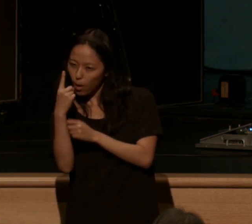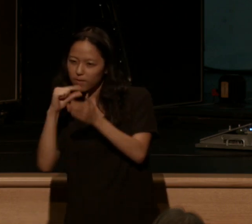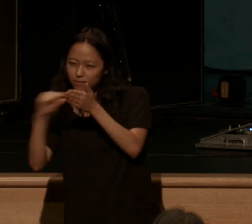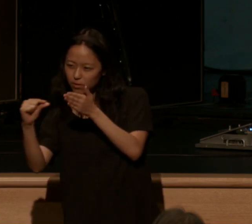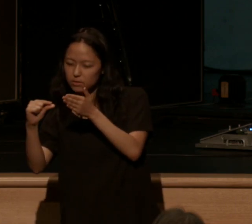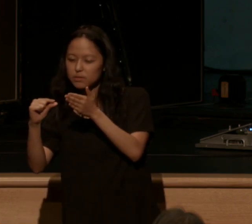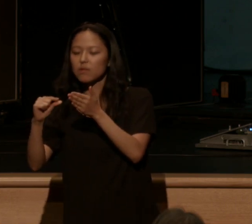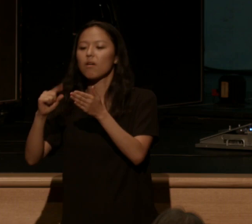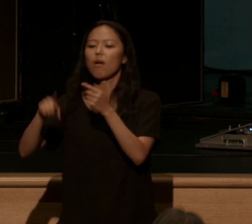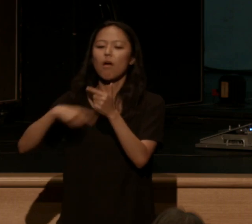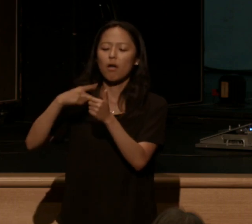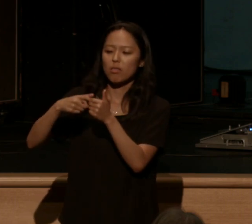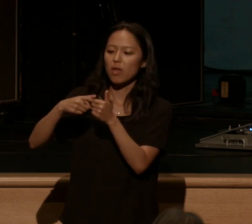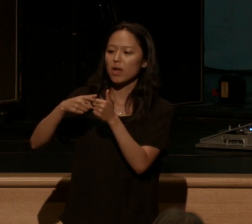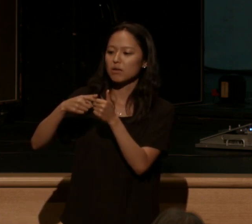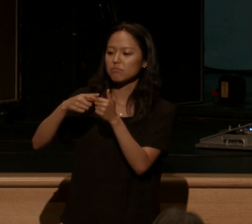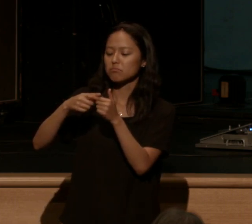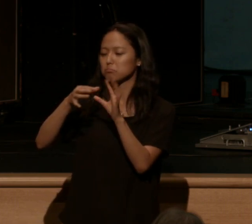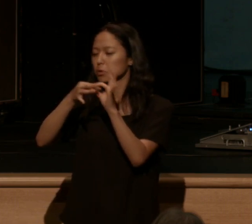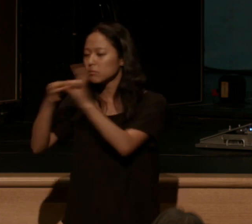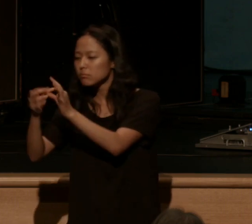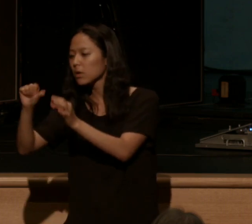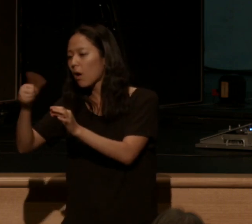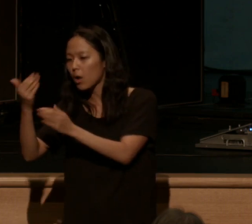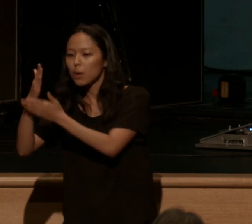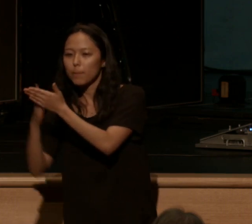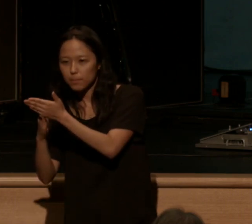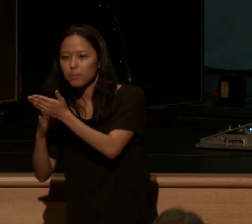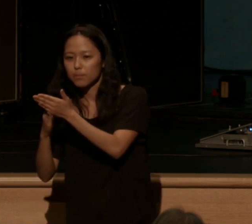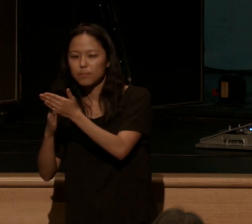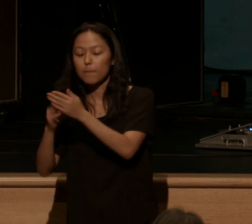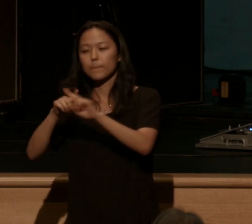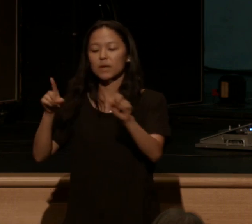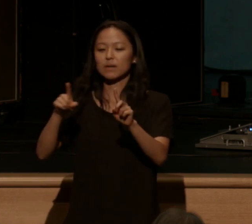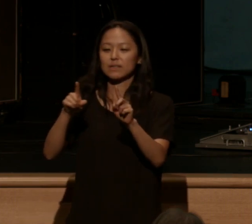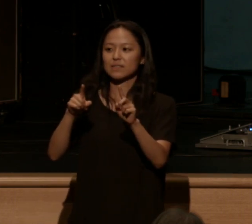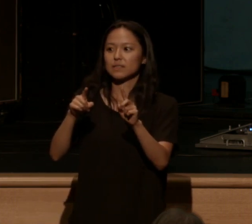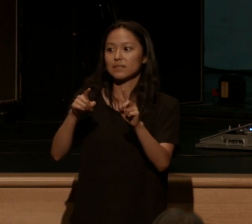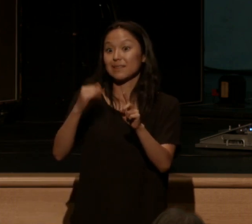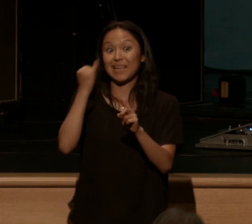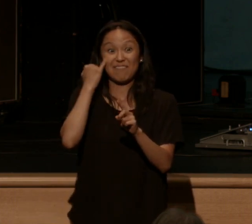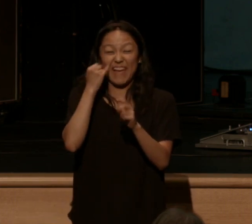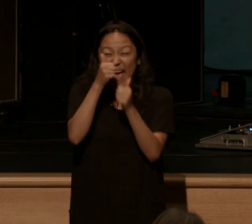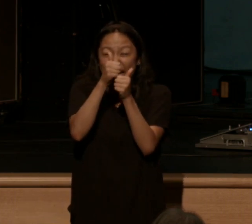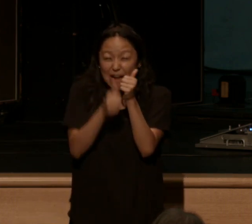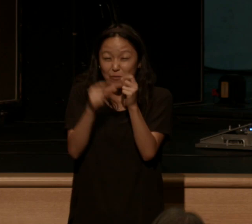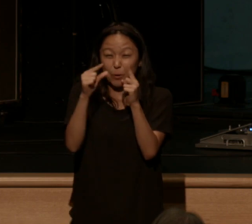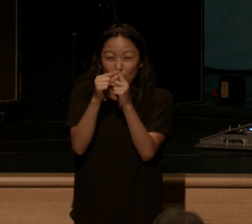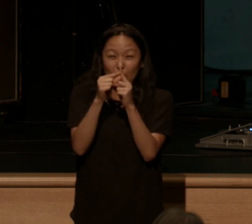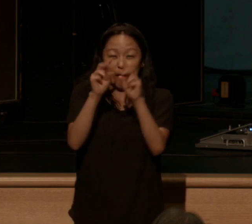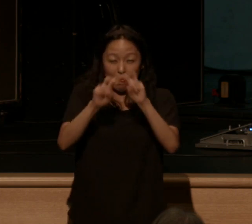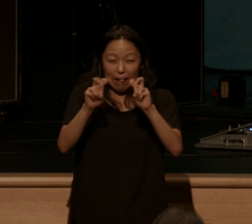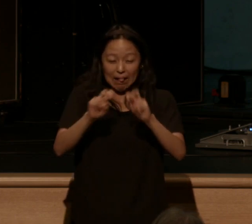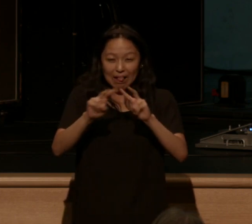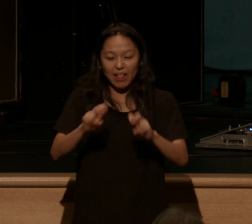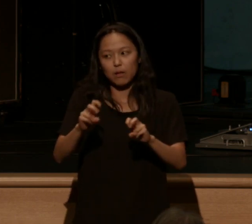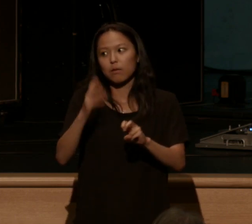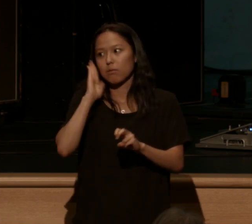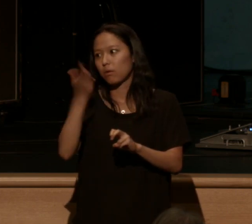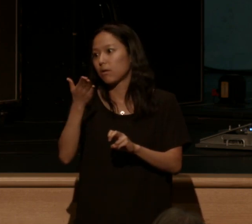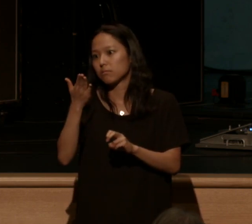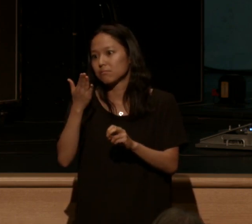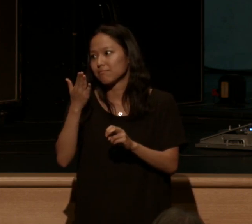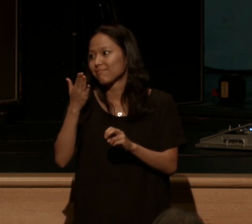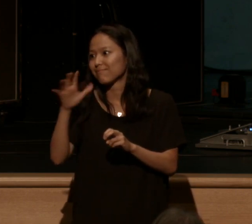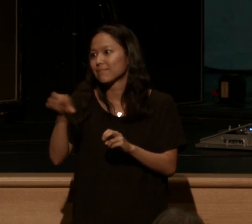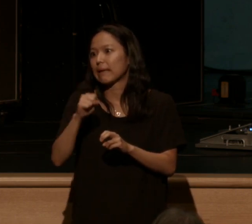then build around it to provide the context and the emphasis, okay? But we don't have, if you want to go through every word in Acts, this series became 1 year, turned into